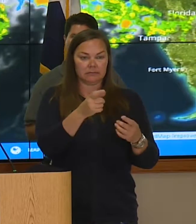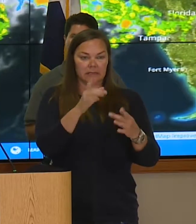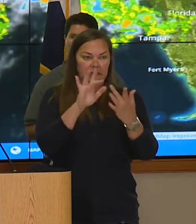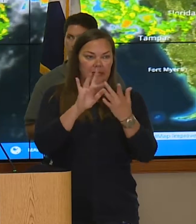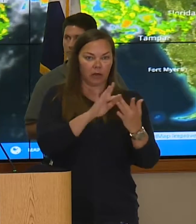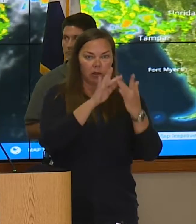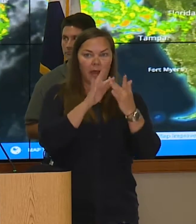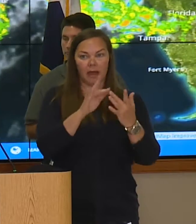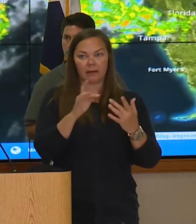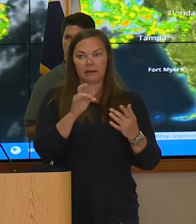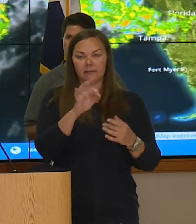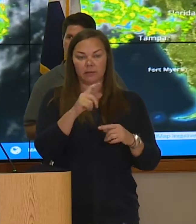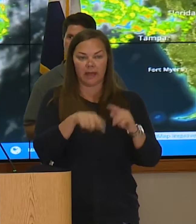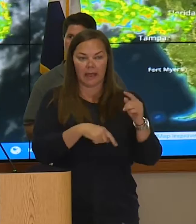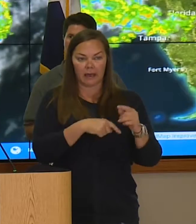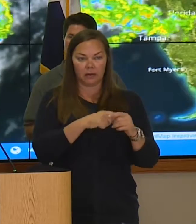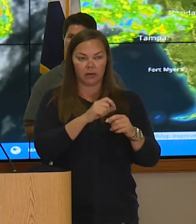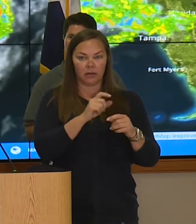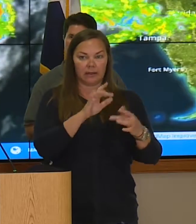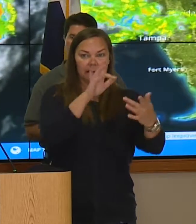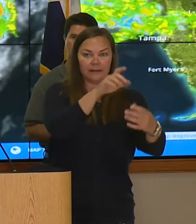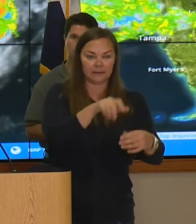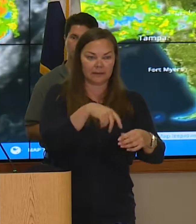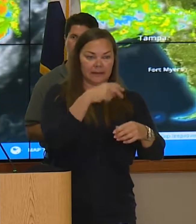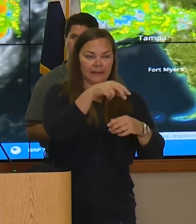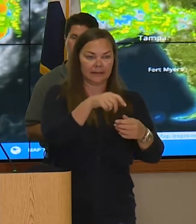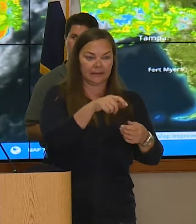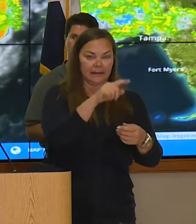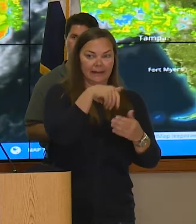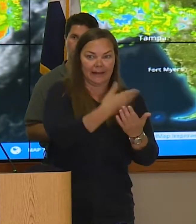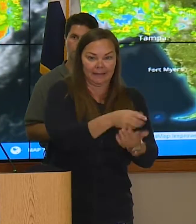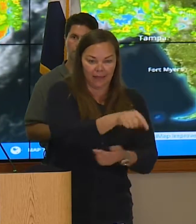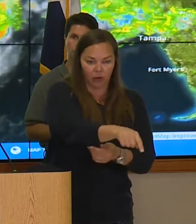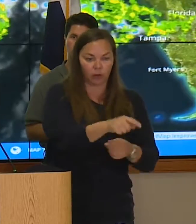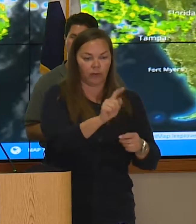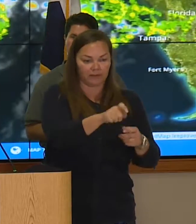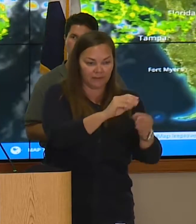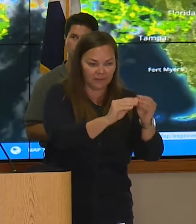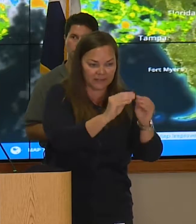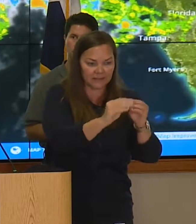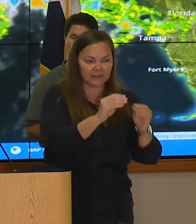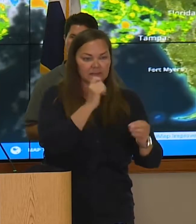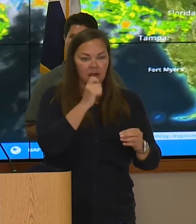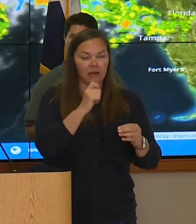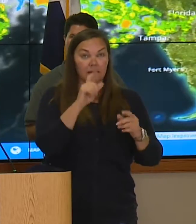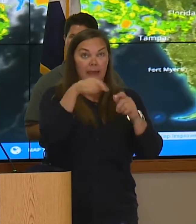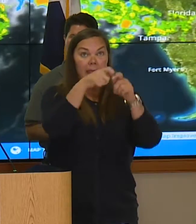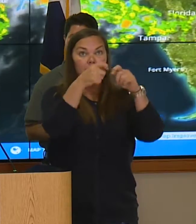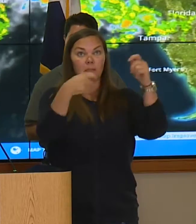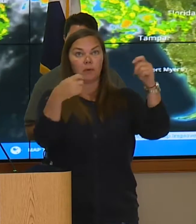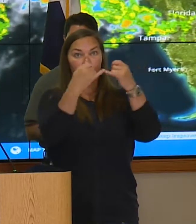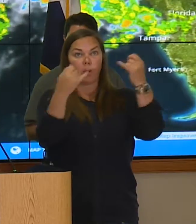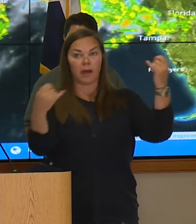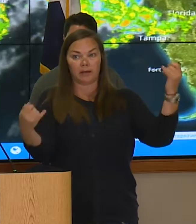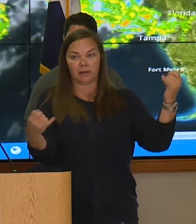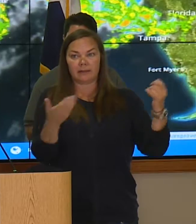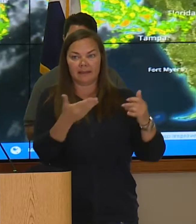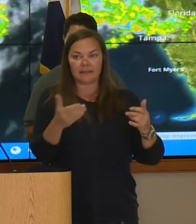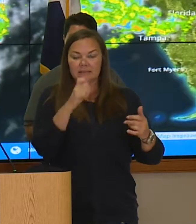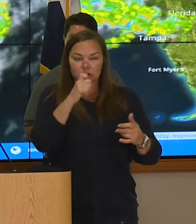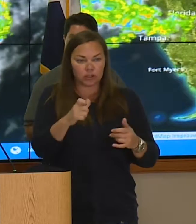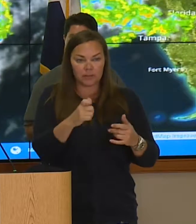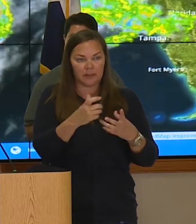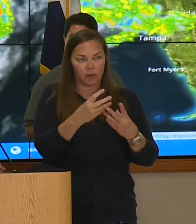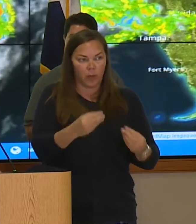it. And then once you do reach it, you have to repair it. It's not like hanging up wires. This is stuff that shouldn't be getting